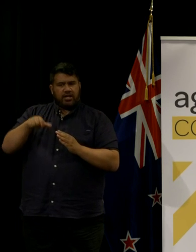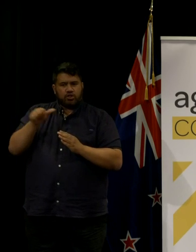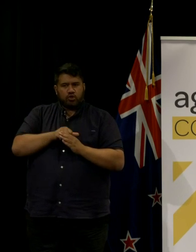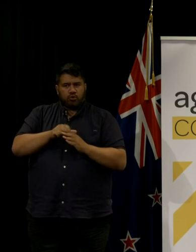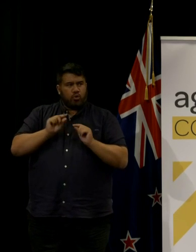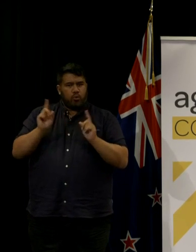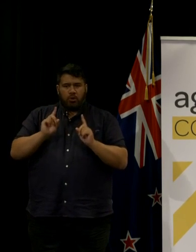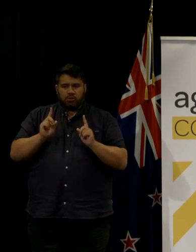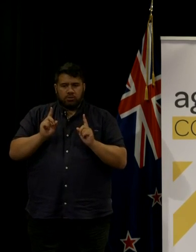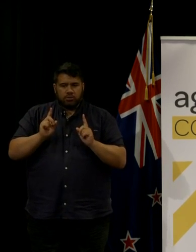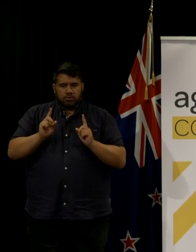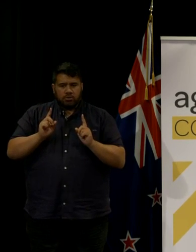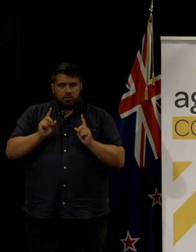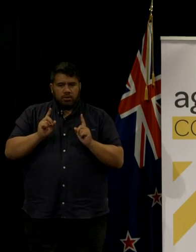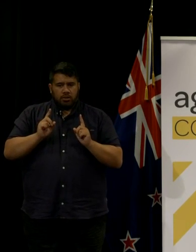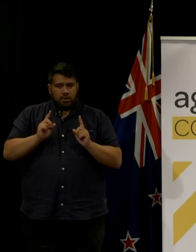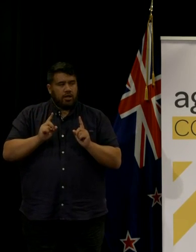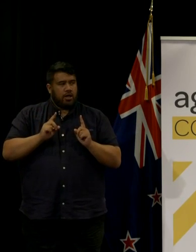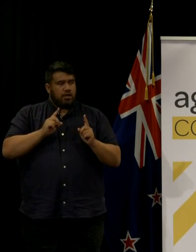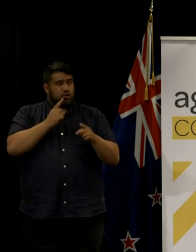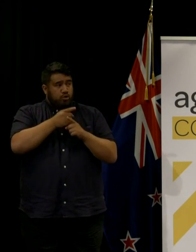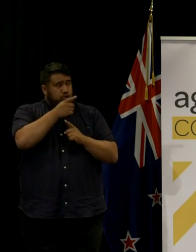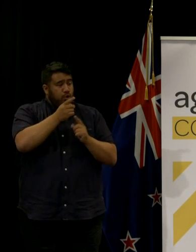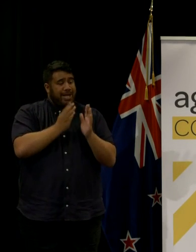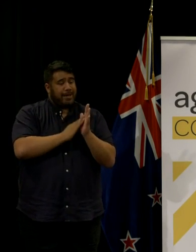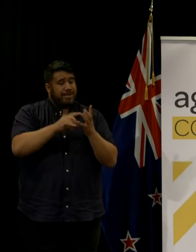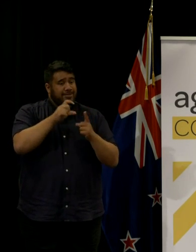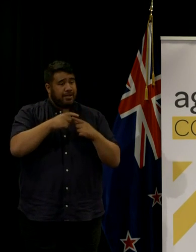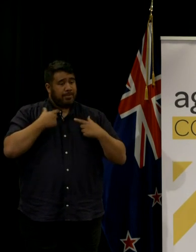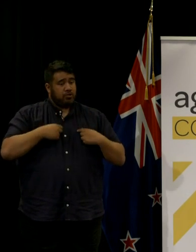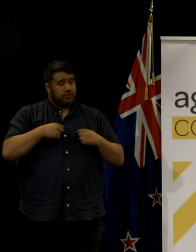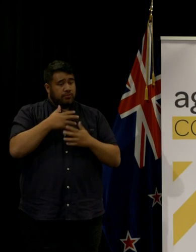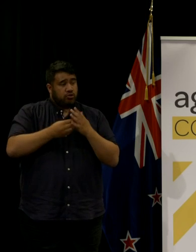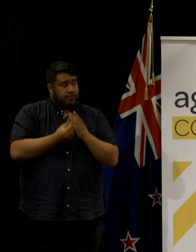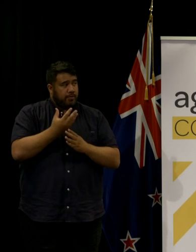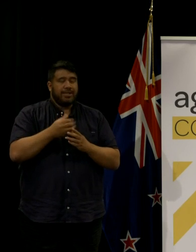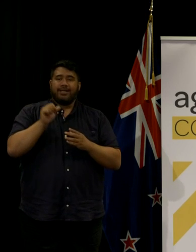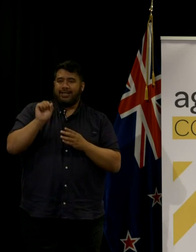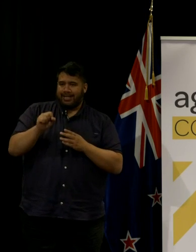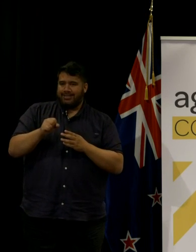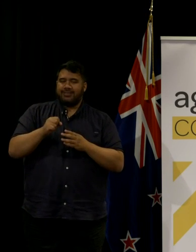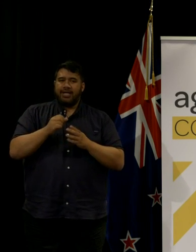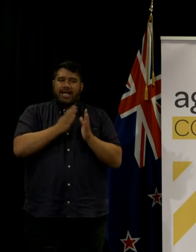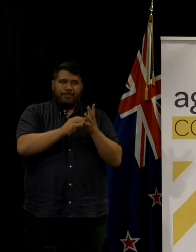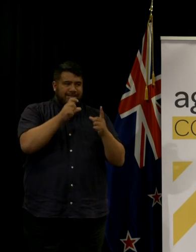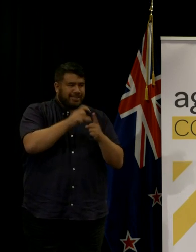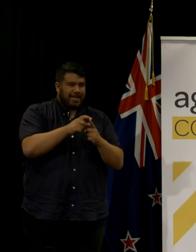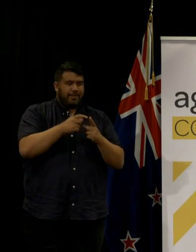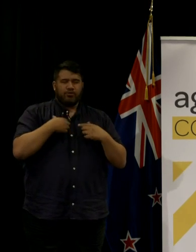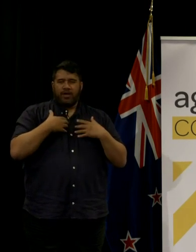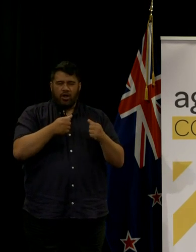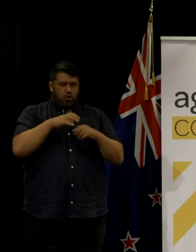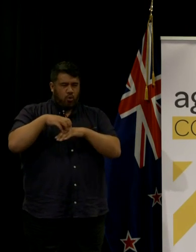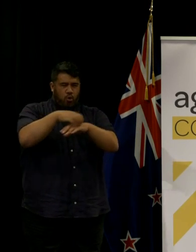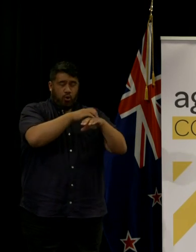the advice? Because they'd probably be the middle people dealing with it, I imagine. So. Agencies are continuing to fulfil their normal roles right